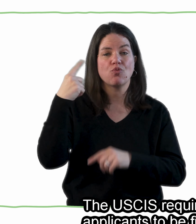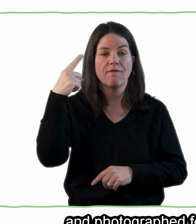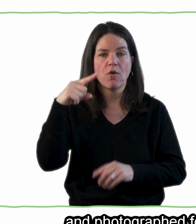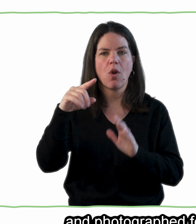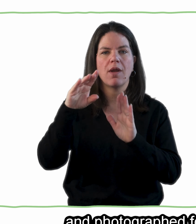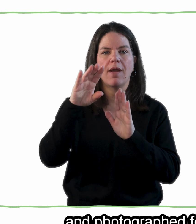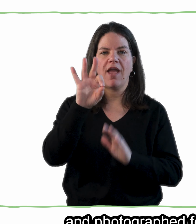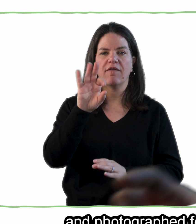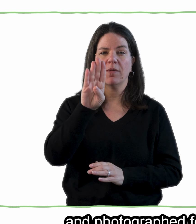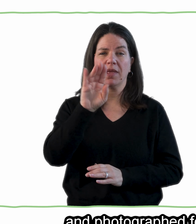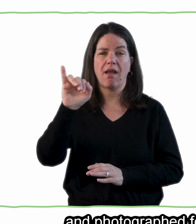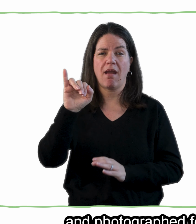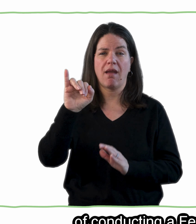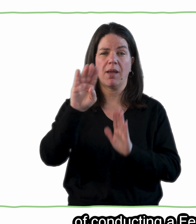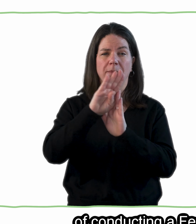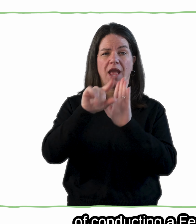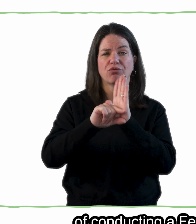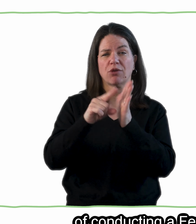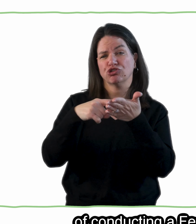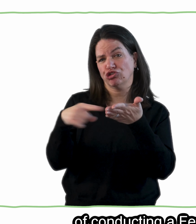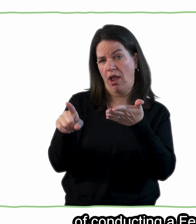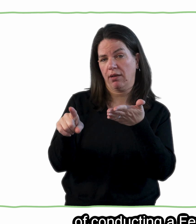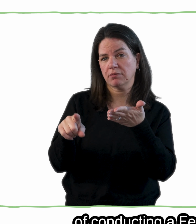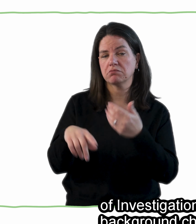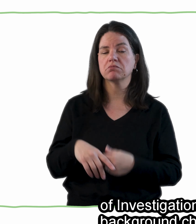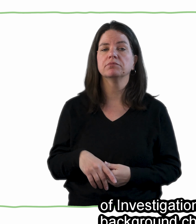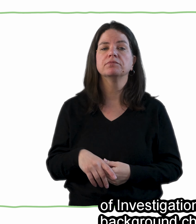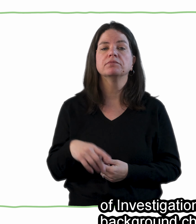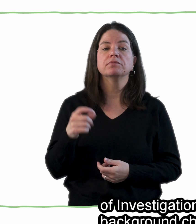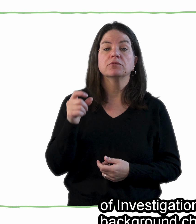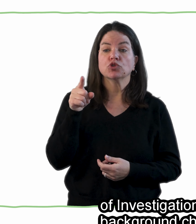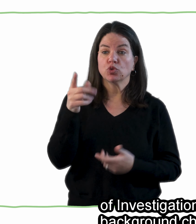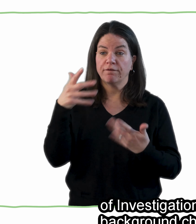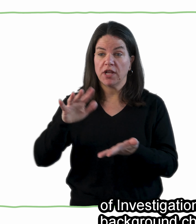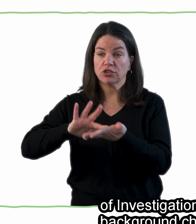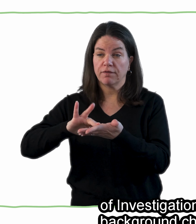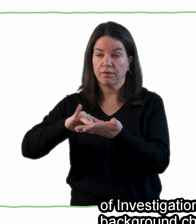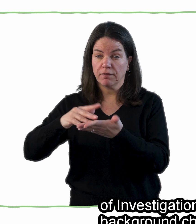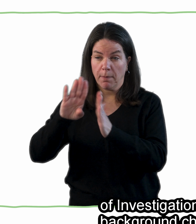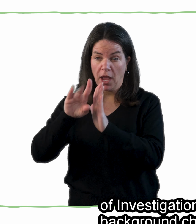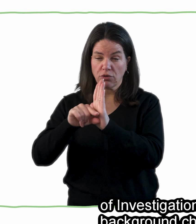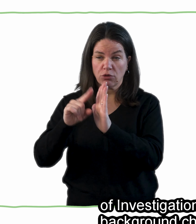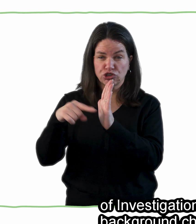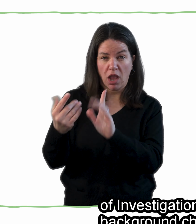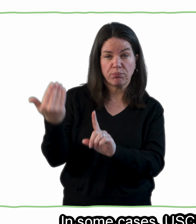and photographed for the purpose of conducting a Federal Bureau of Investigation criminal background check. In